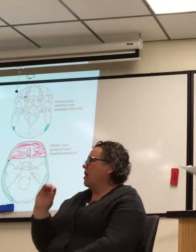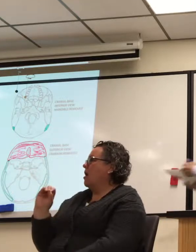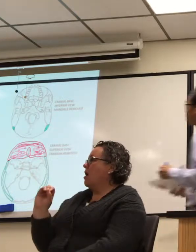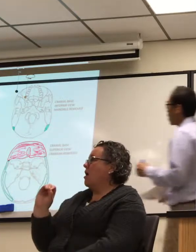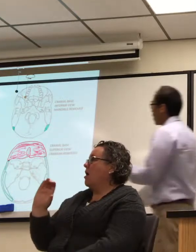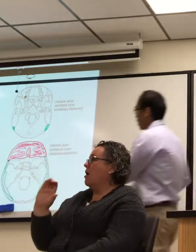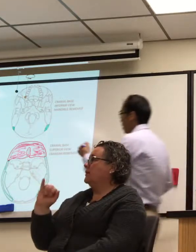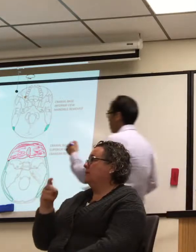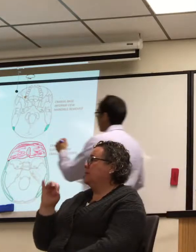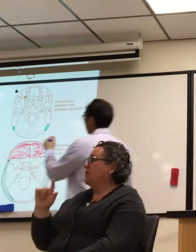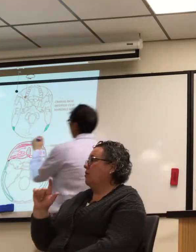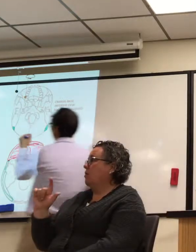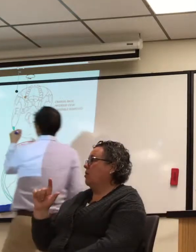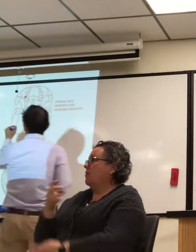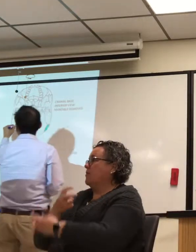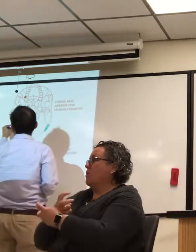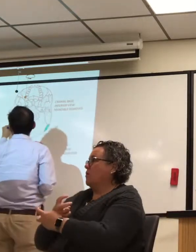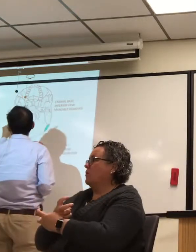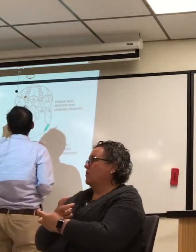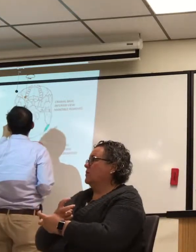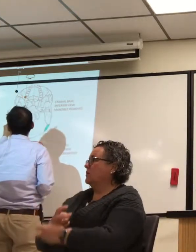here.